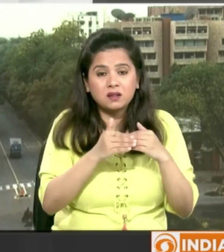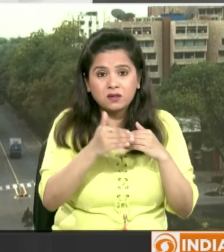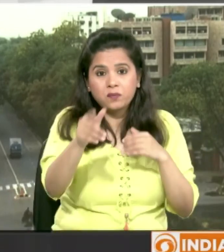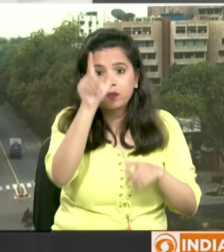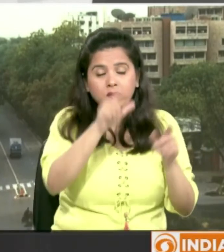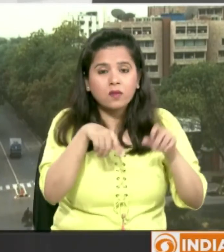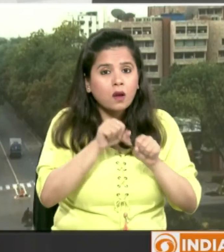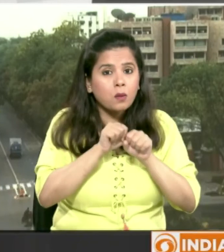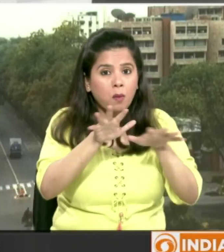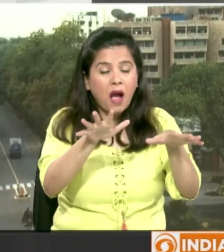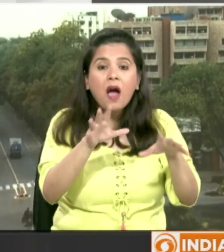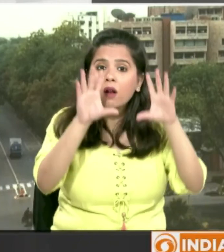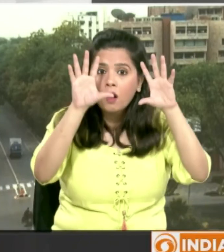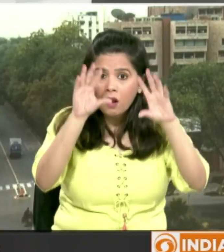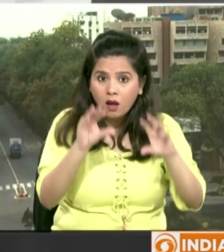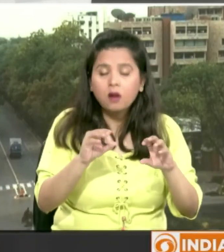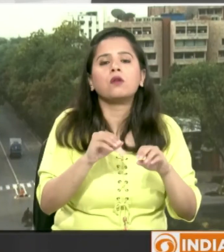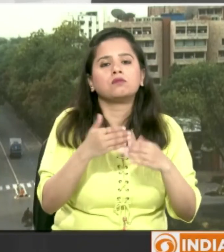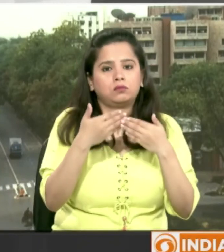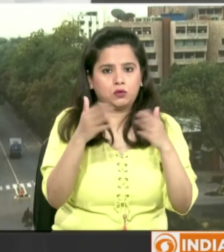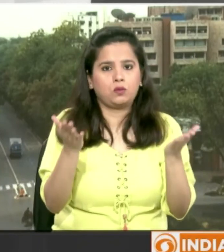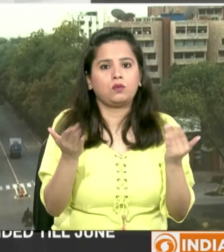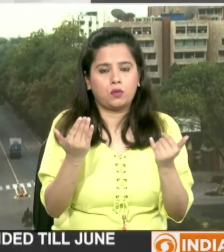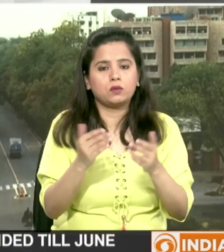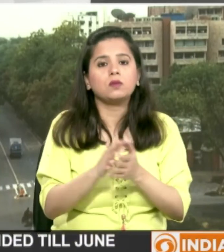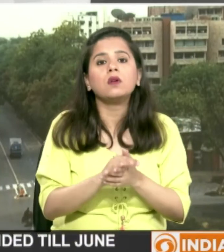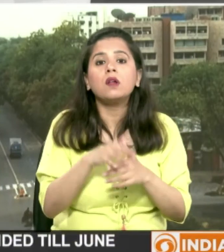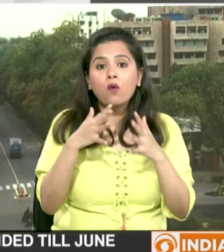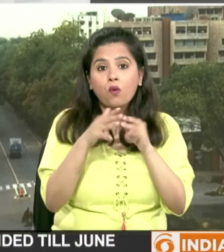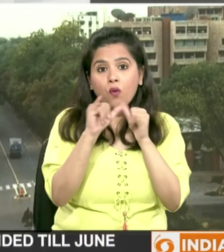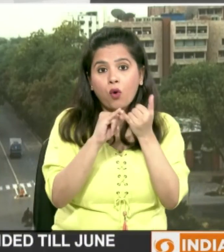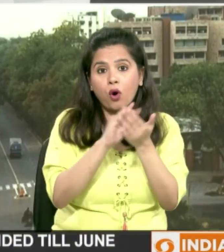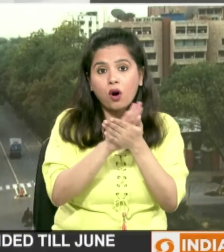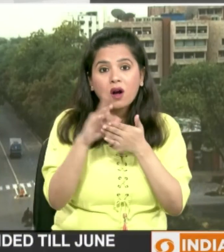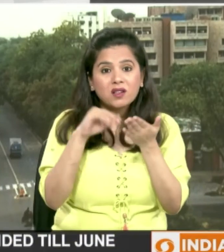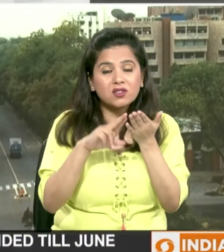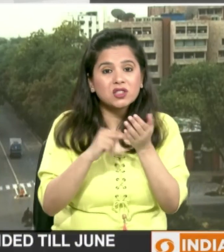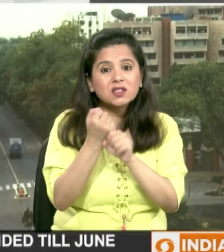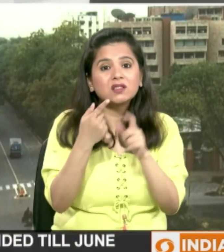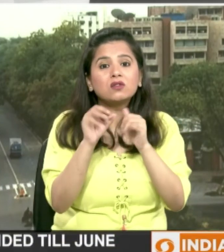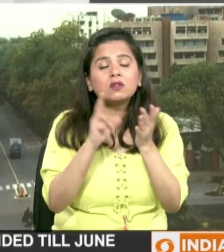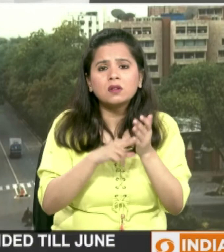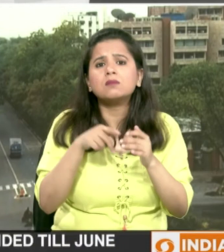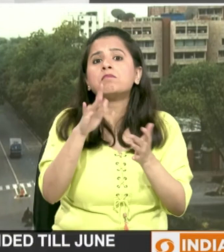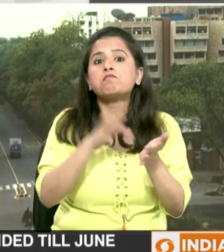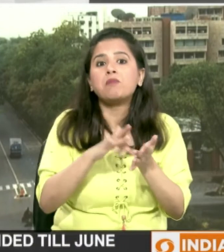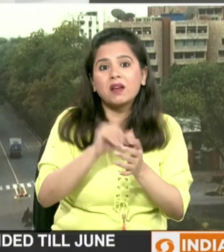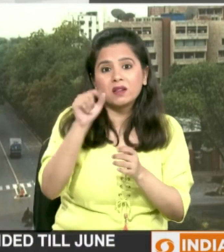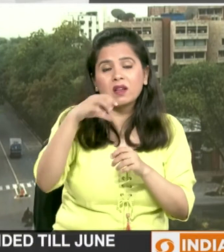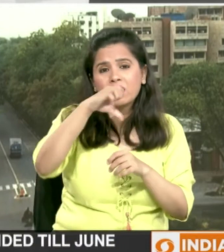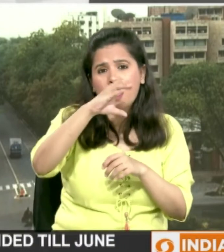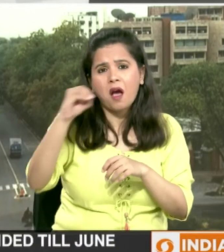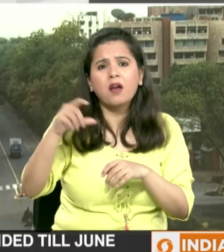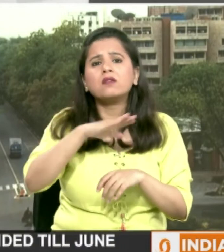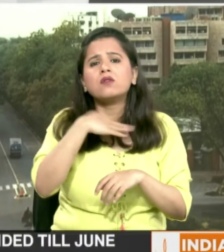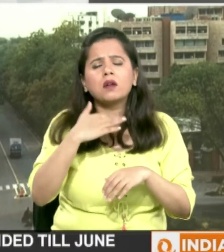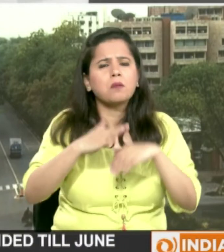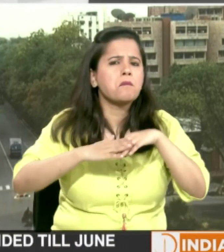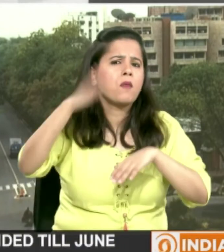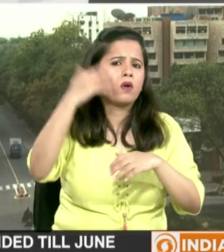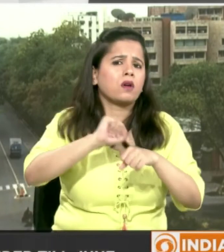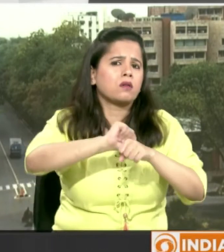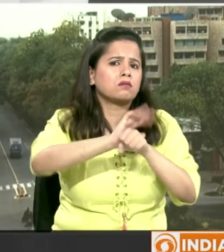and sustained low transmission rate. Washington has so far reported more than 900 deaths from COVID-19, while